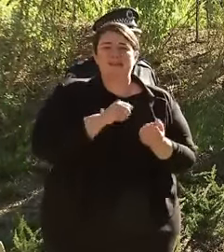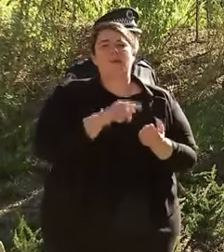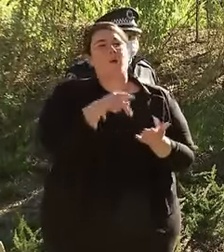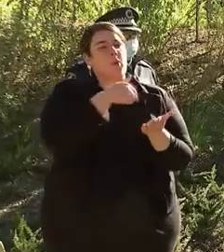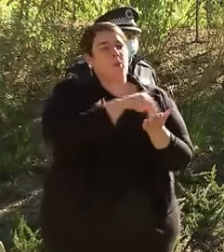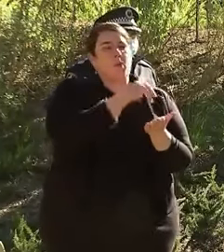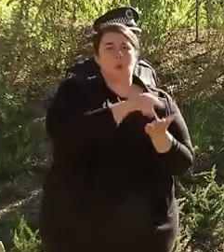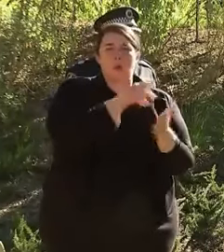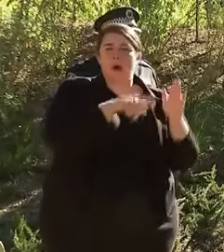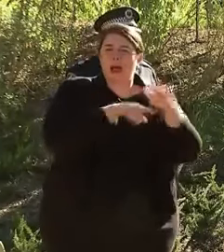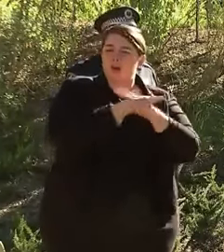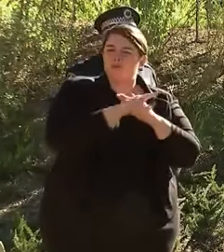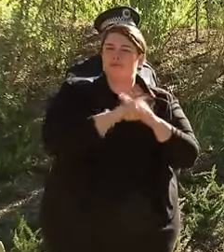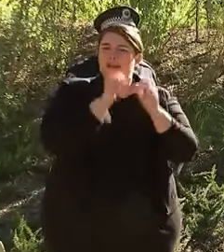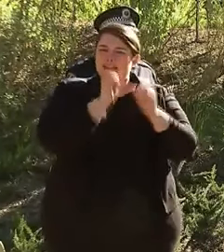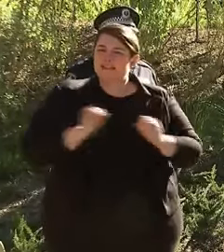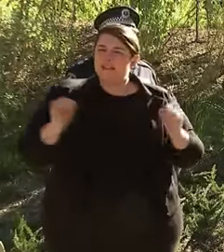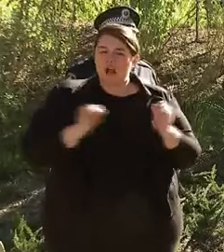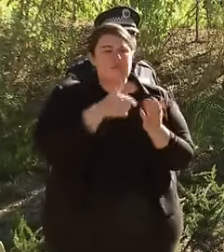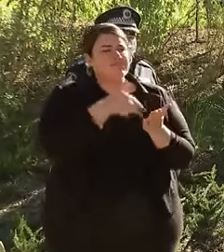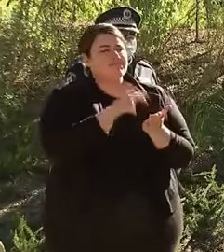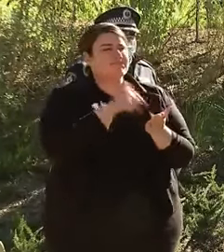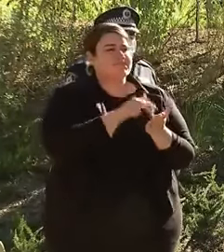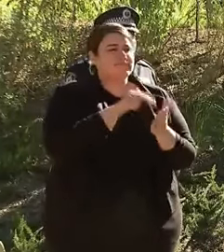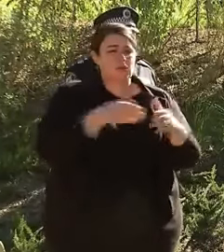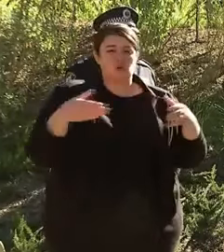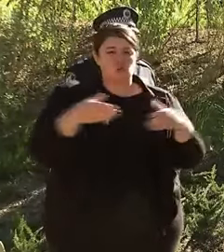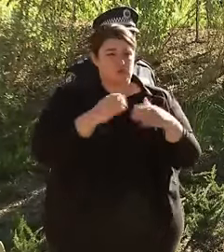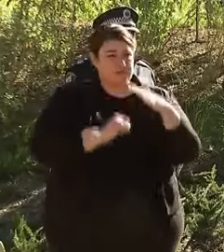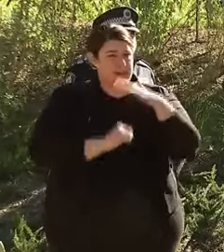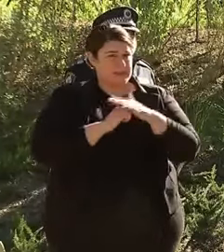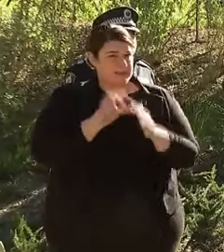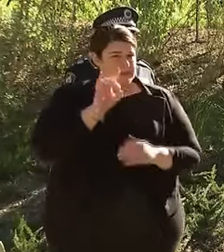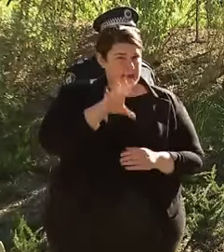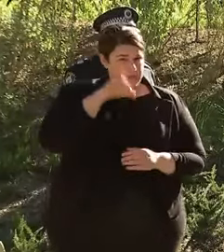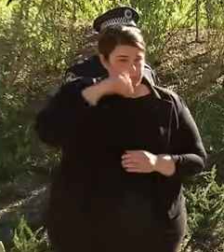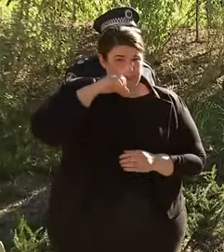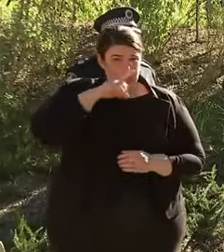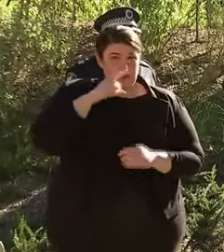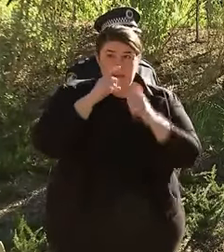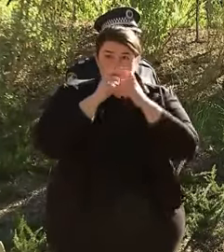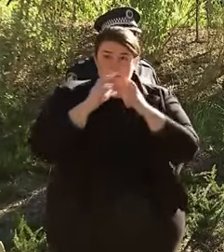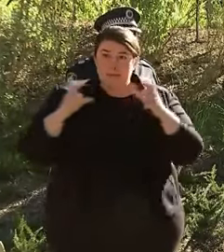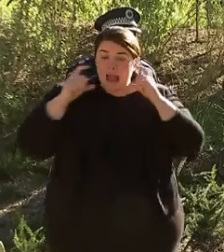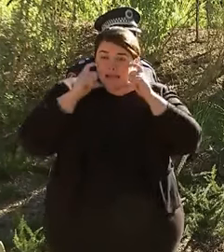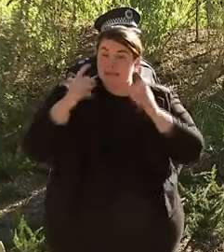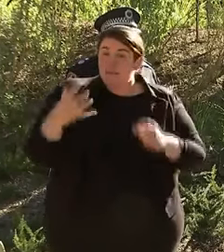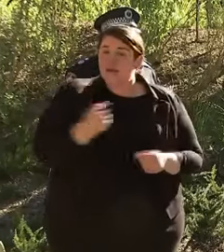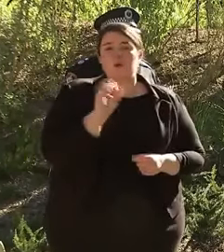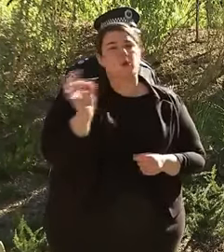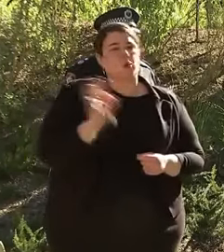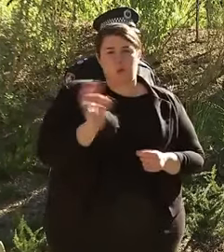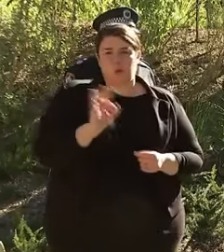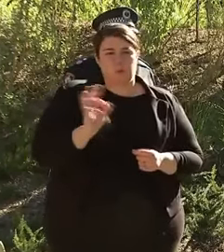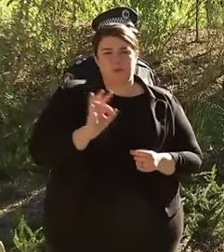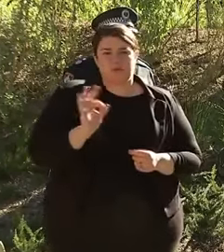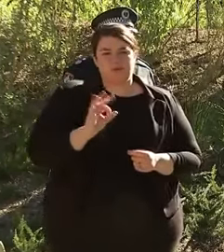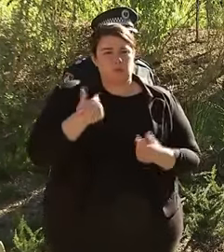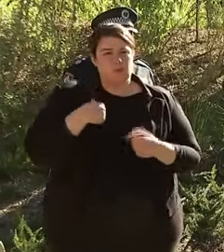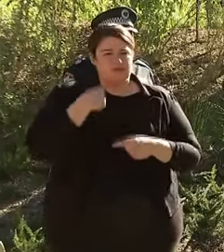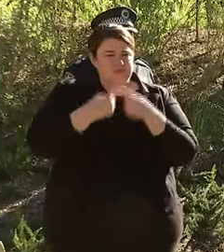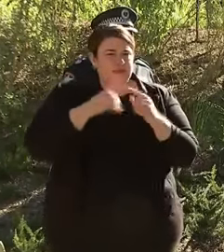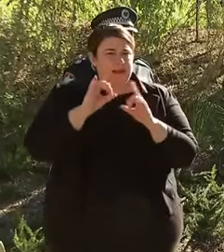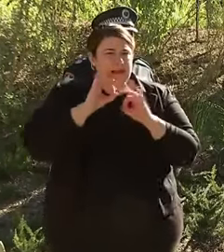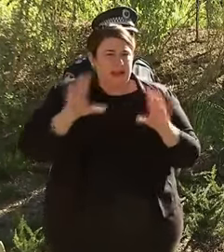walking or exercising, whilst you're outdoors in groups of up to 10, you don't have to wear a mask whilst you're exercising. So I just want to make that clear.